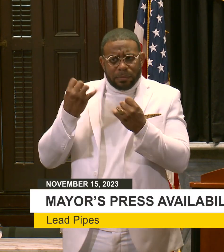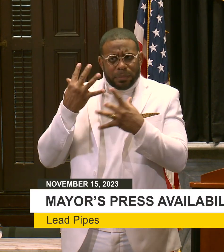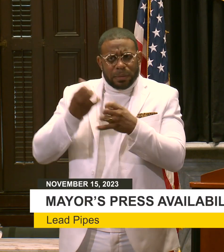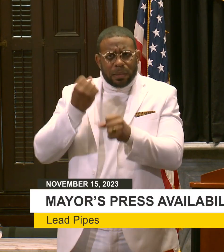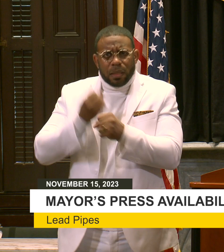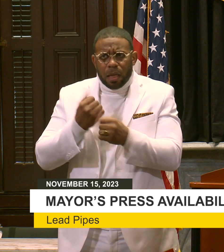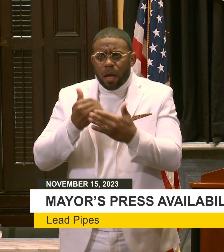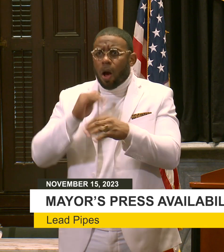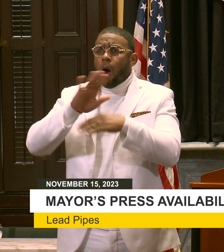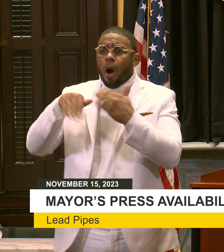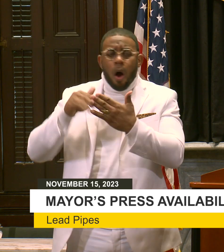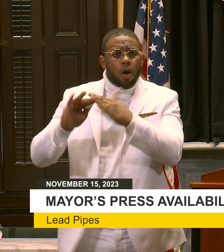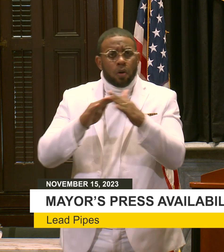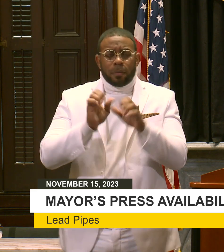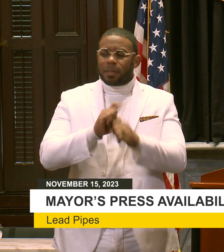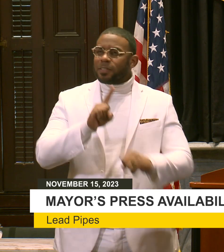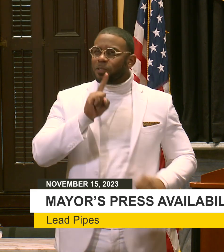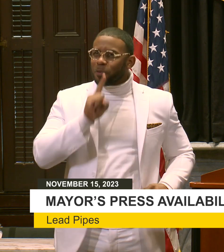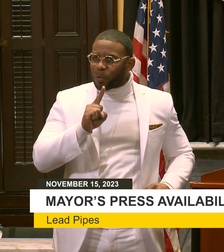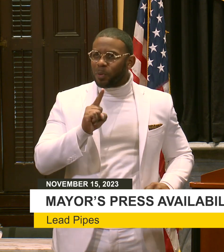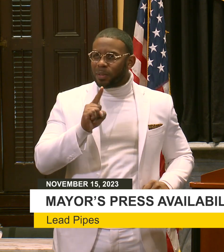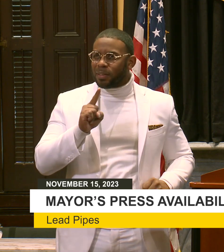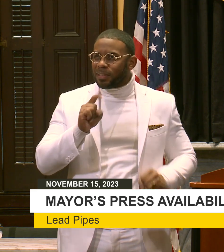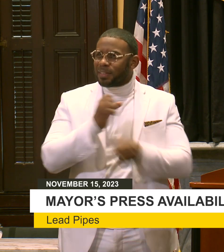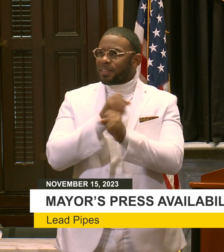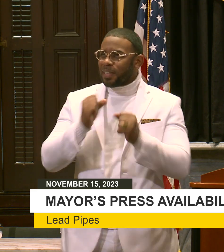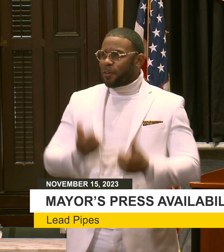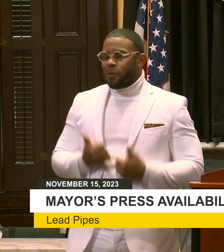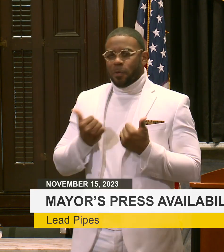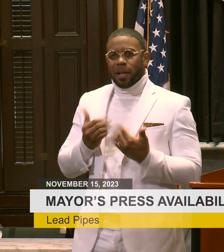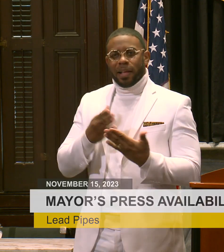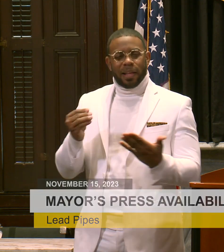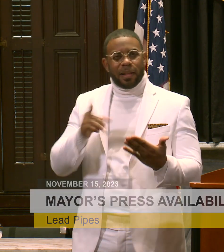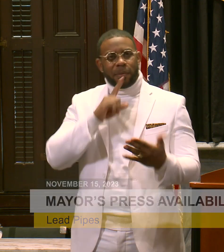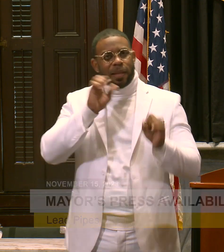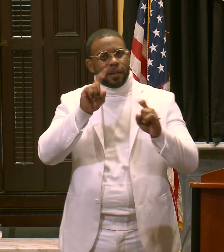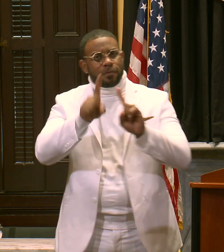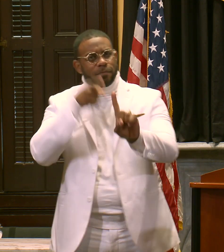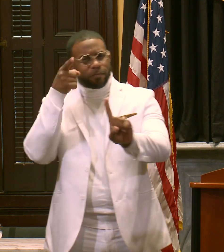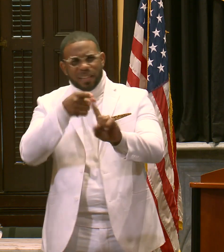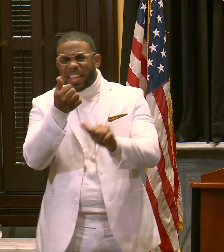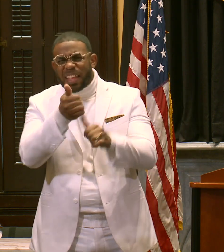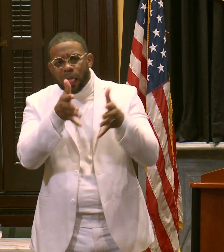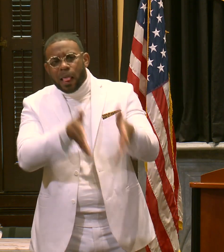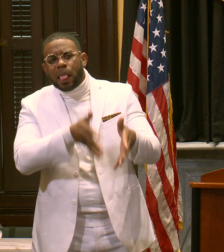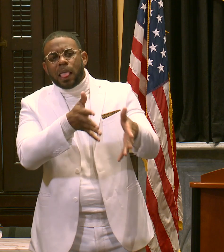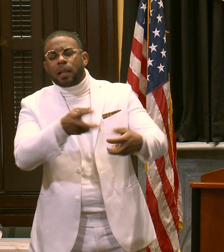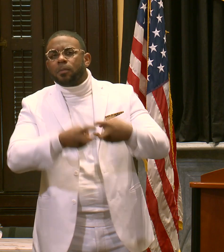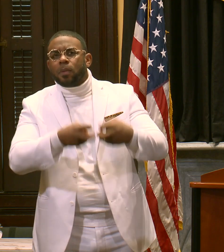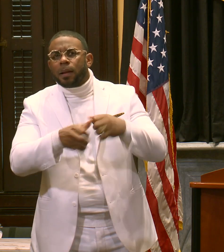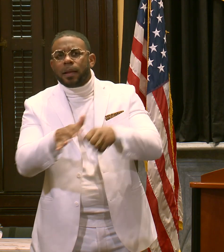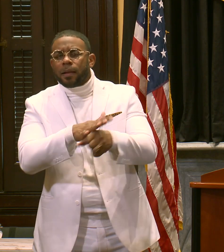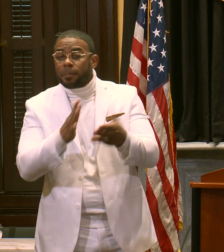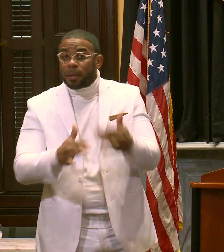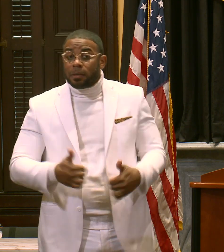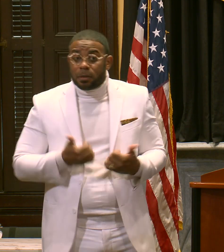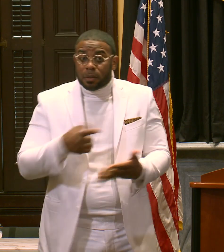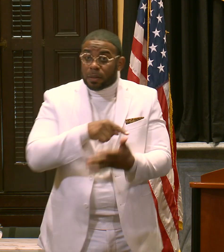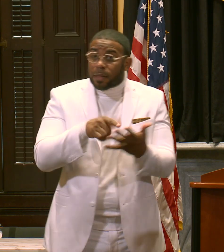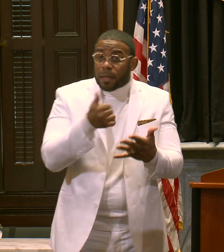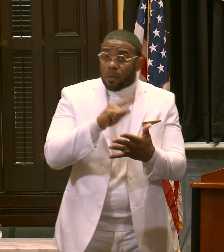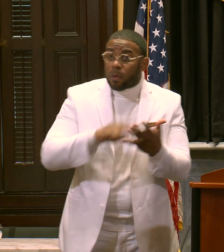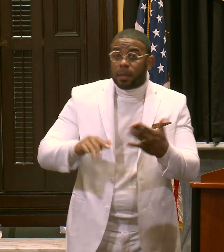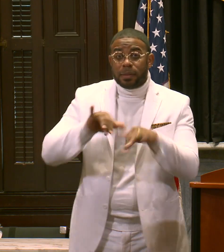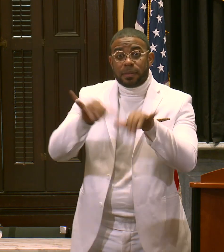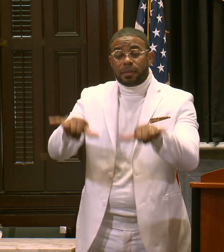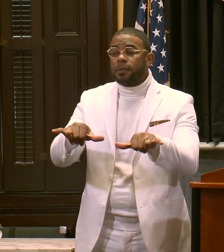nearly all of our communities to ensure the safety of residents and to be able to pinpoint any remaining problem areas that may exist anywhere